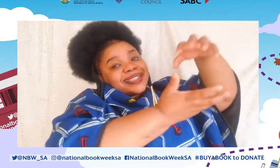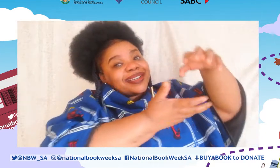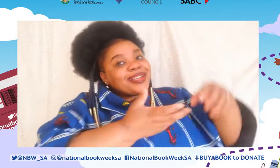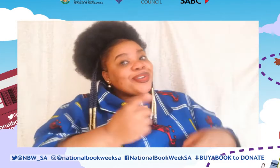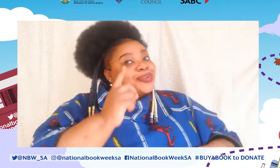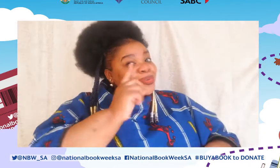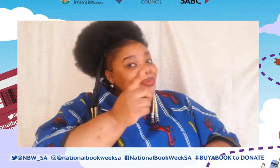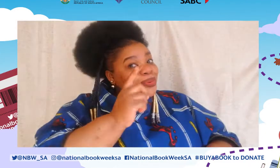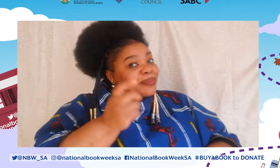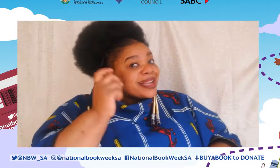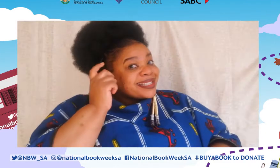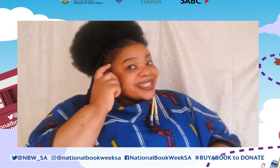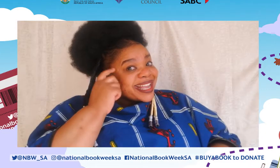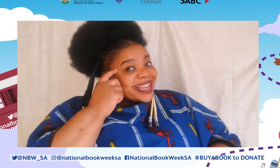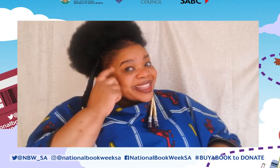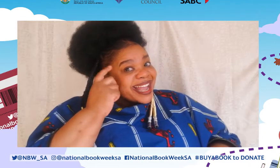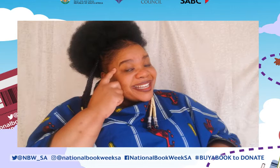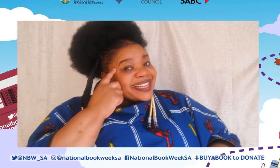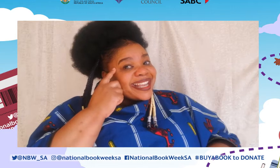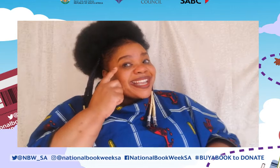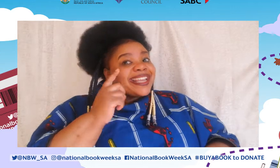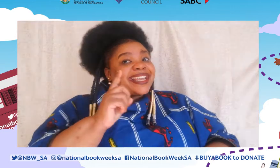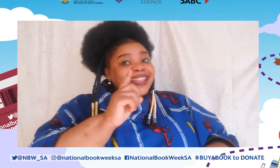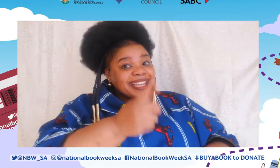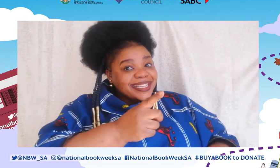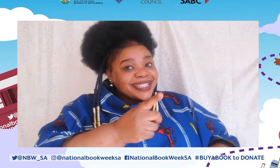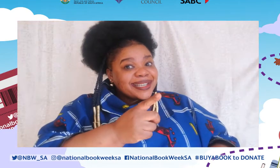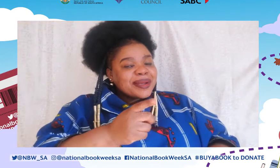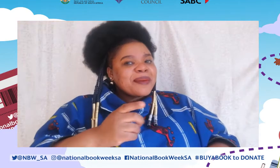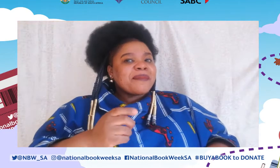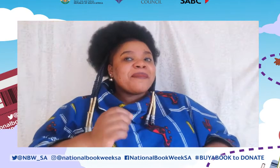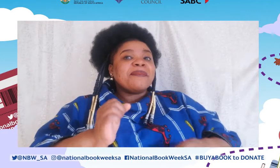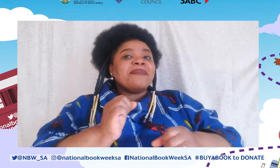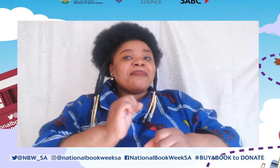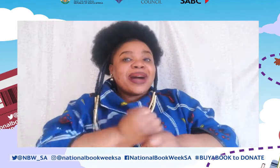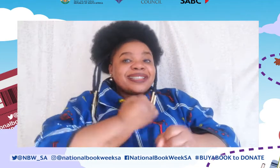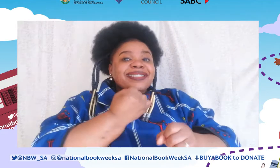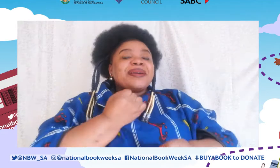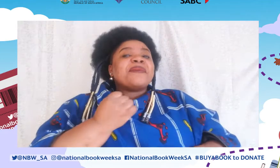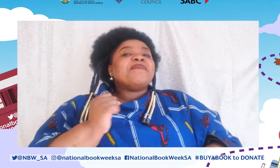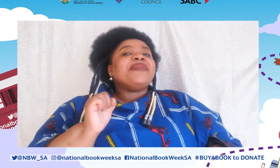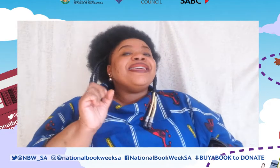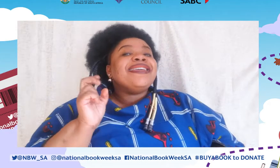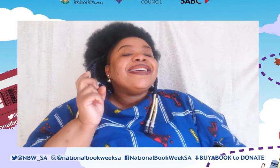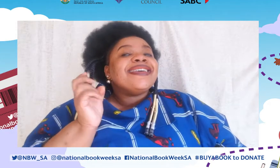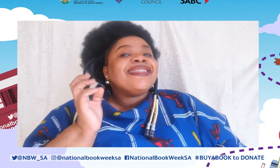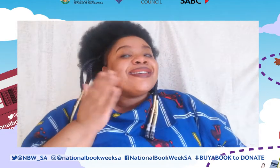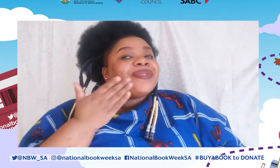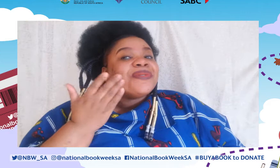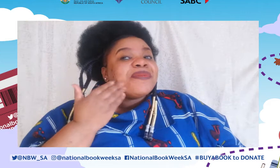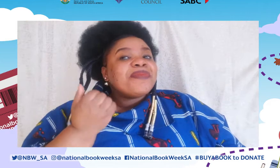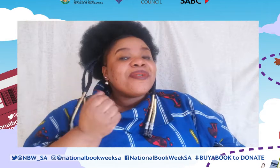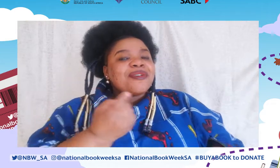clouds, you must think that this must be